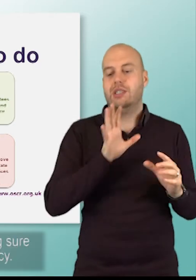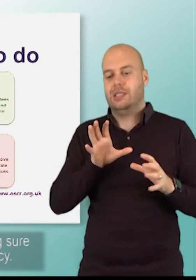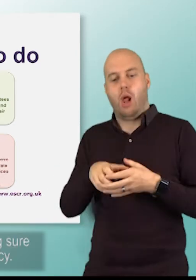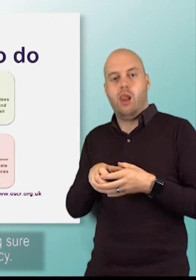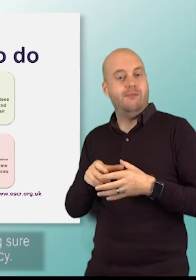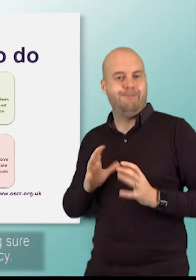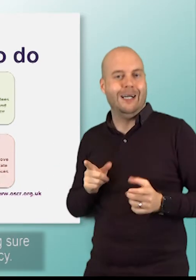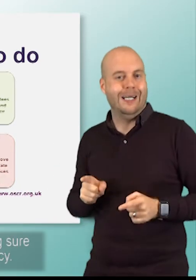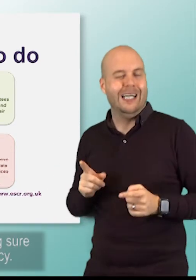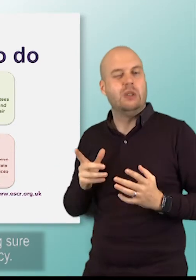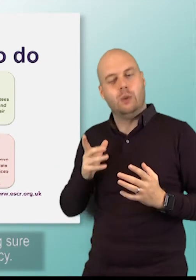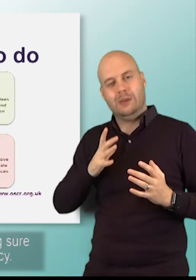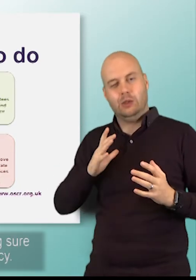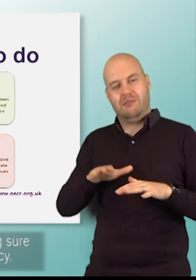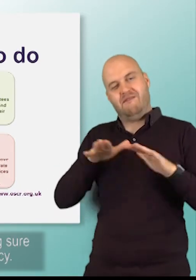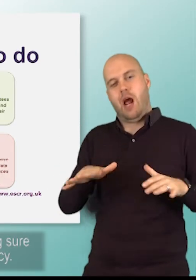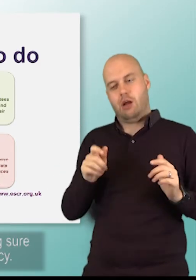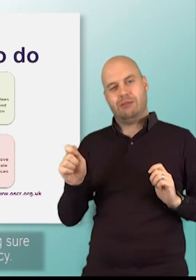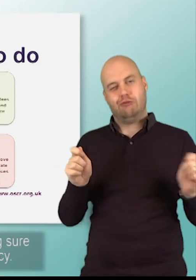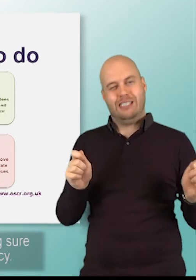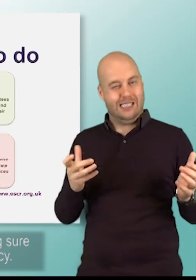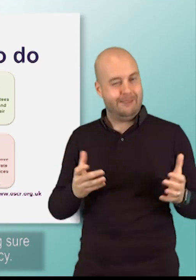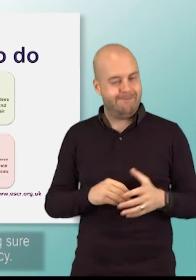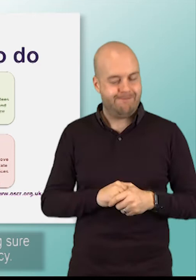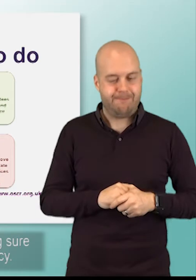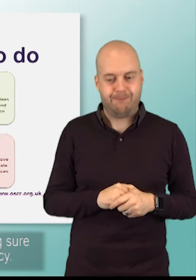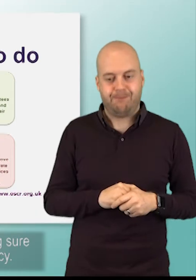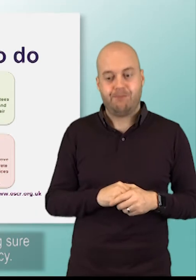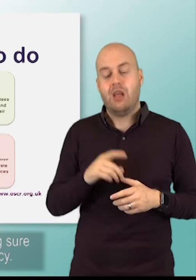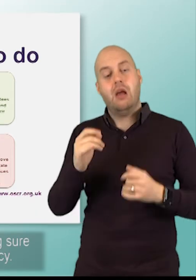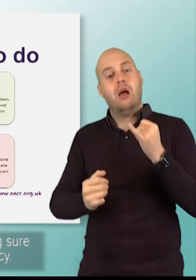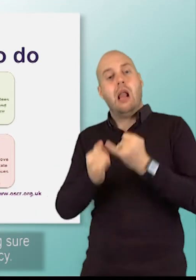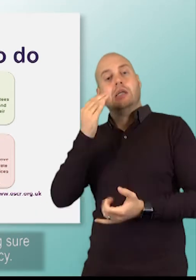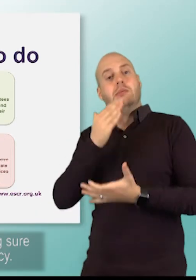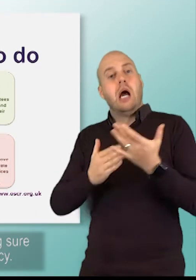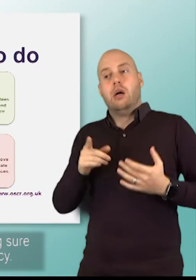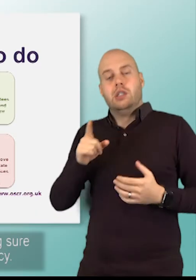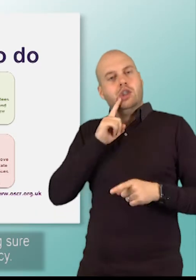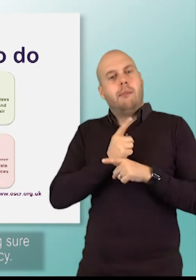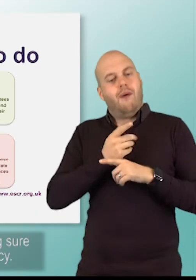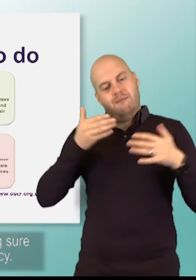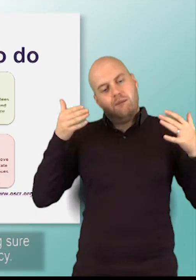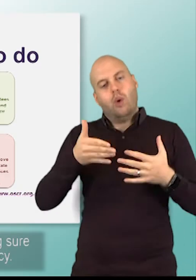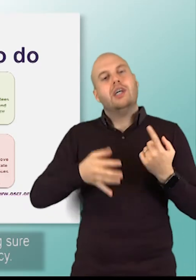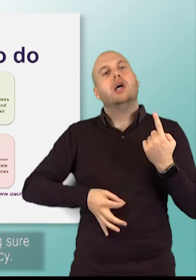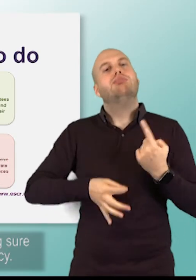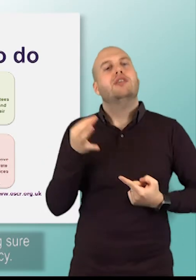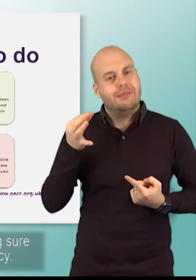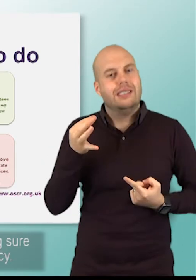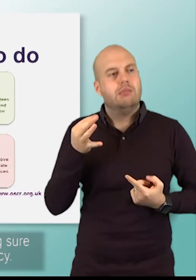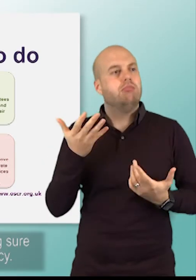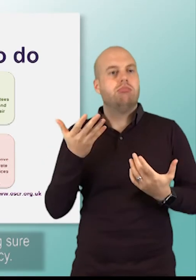Scotland. And the last part of our strategic plan is just making sure that we're focused